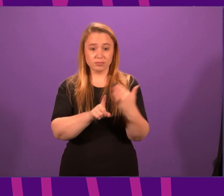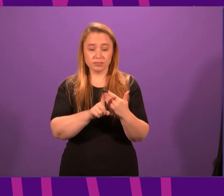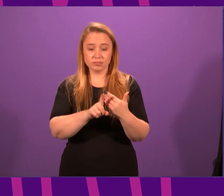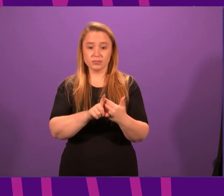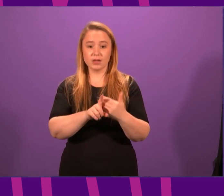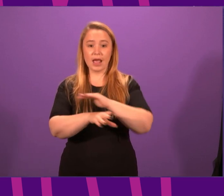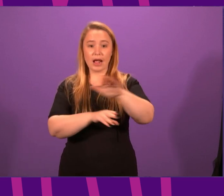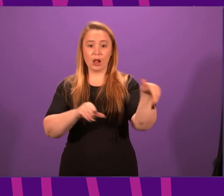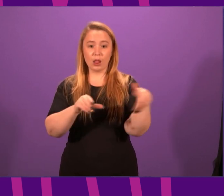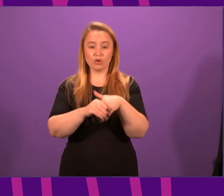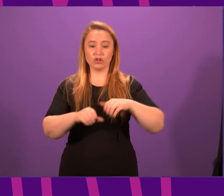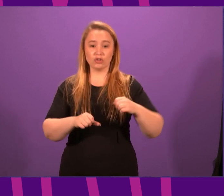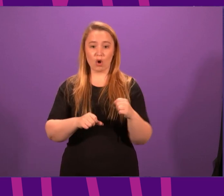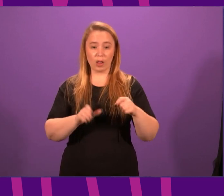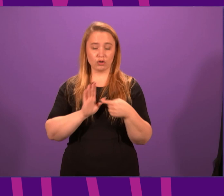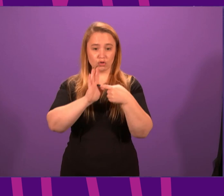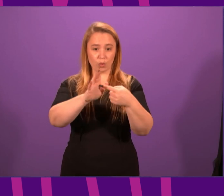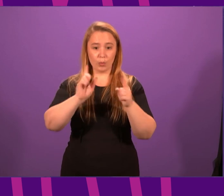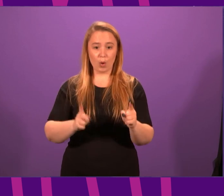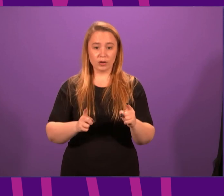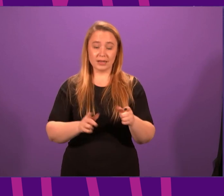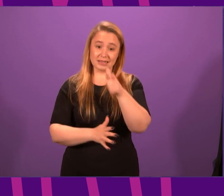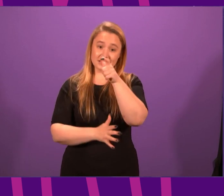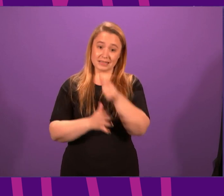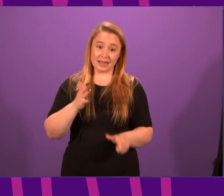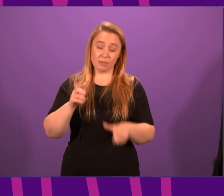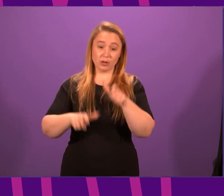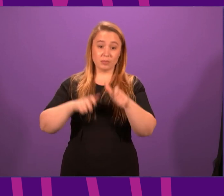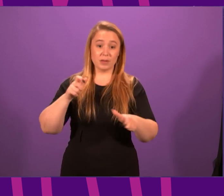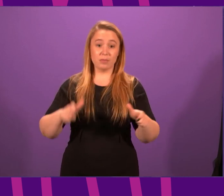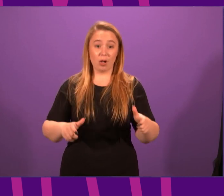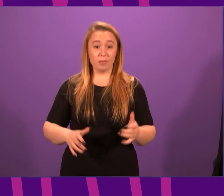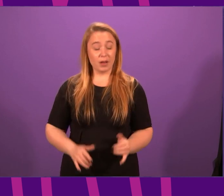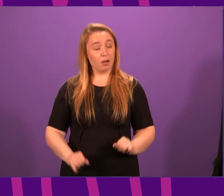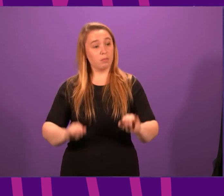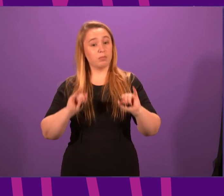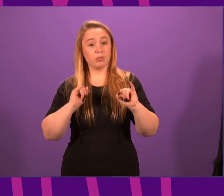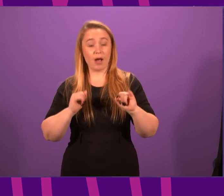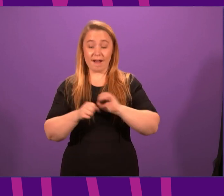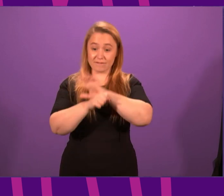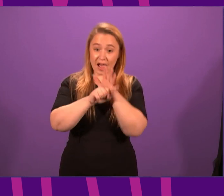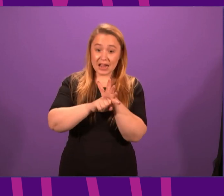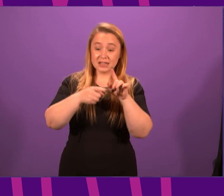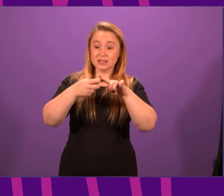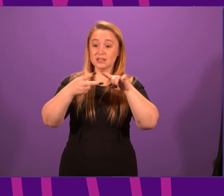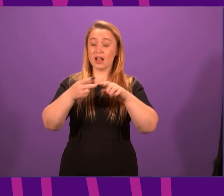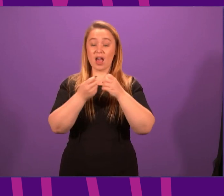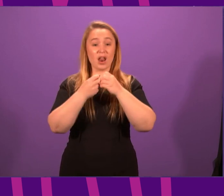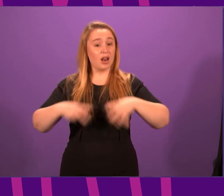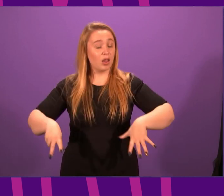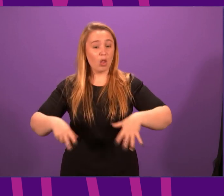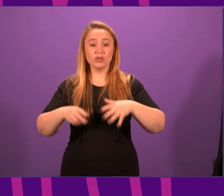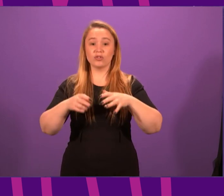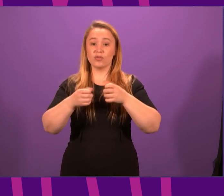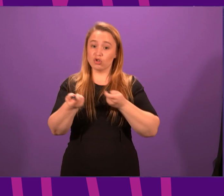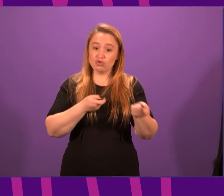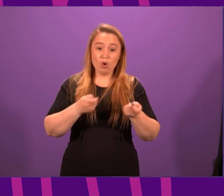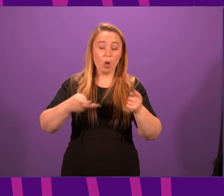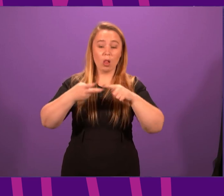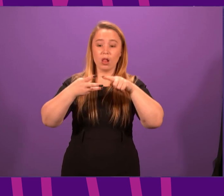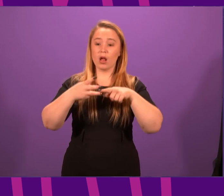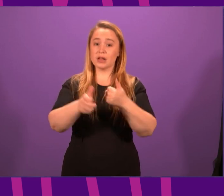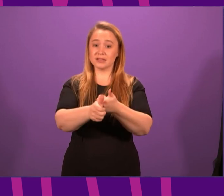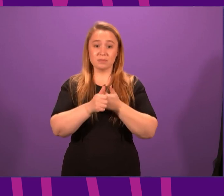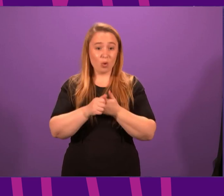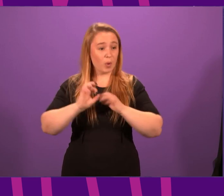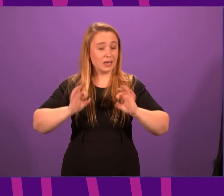tell us that disabled people have been dealt a triple whammy of virus, lack of control, and lack of support.